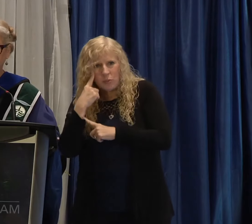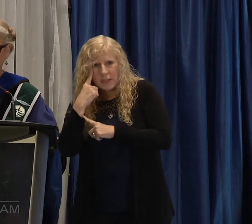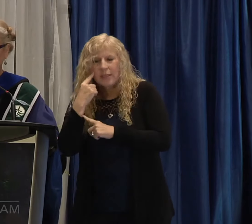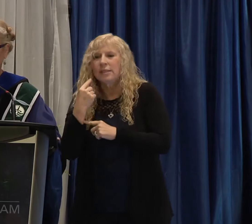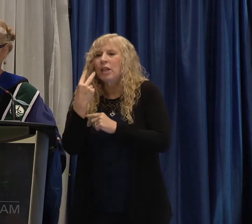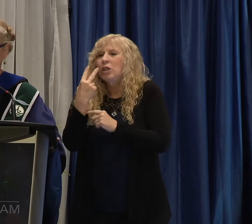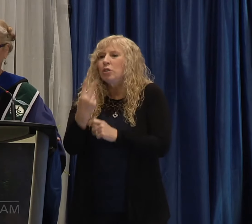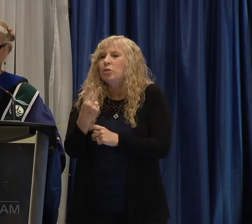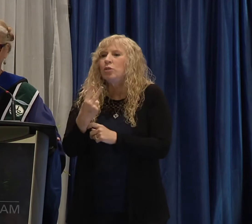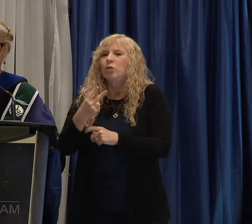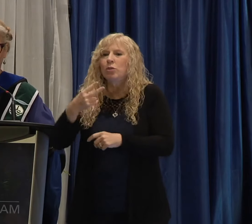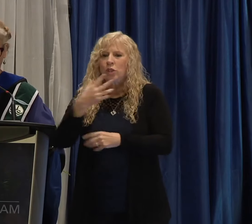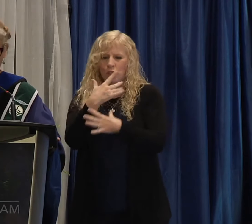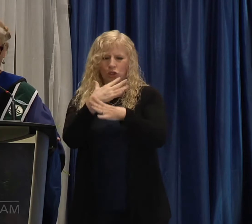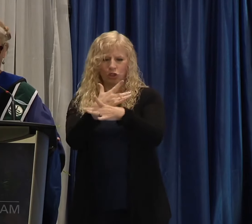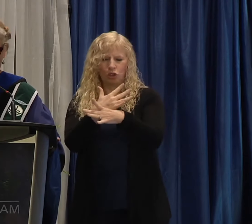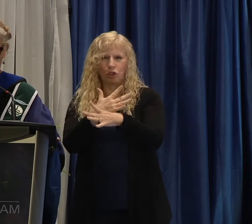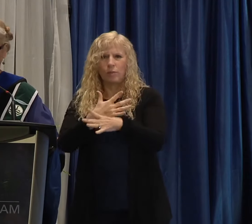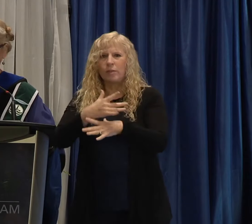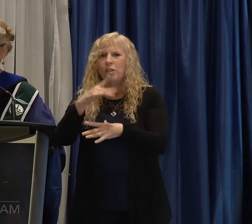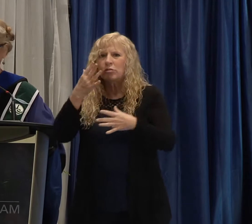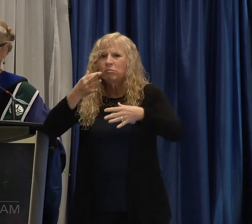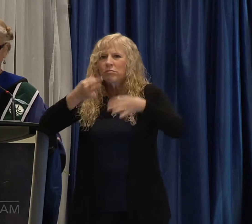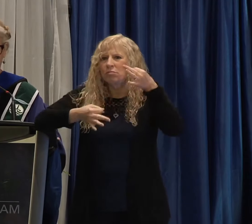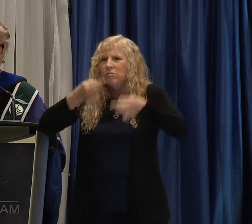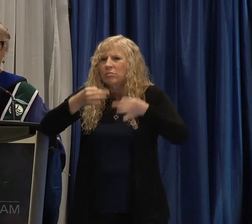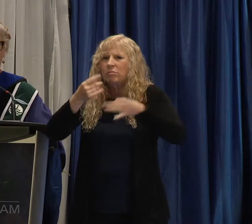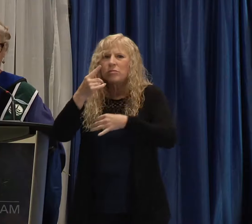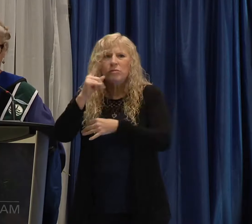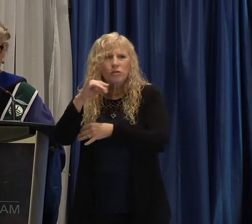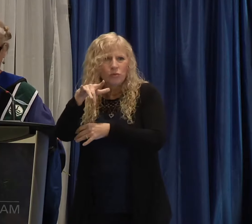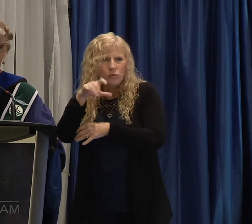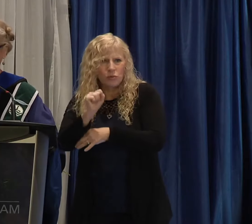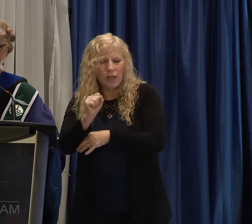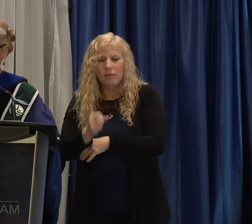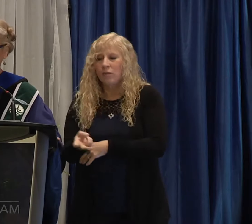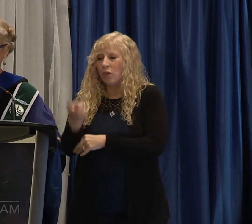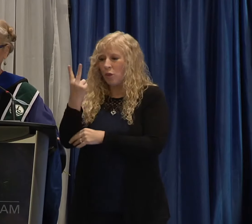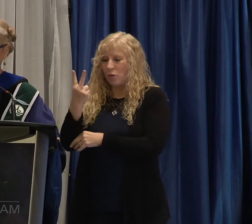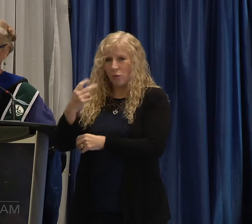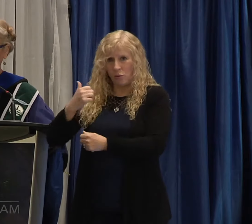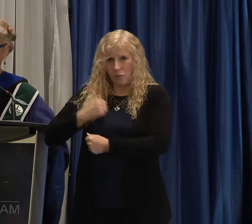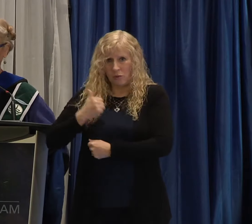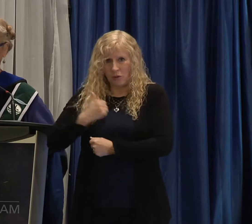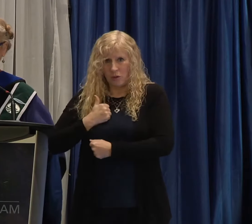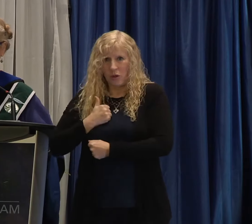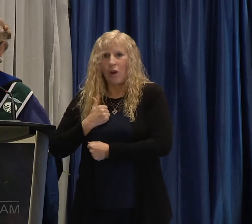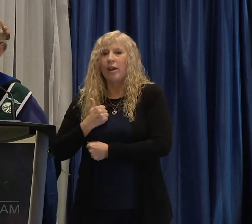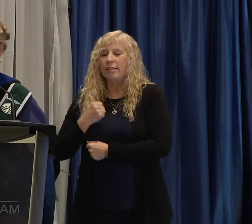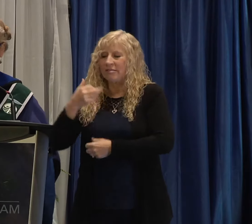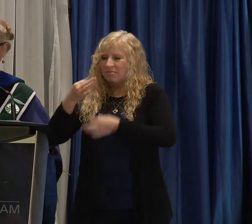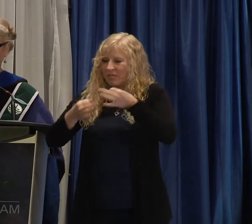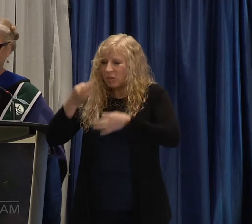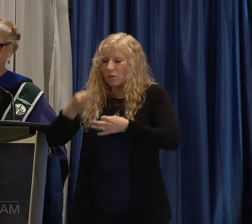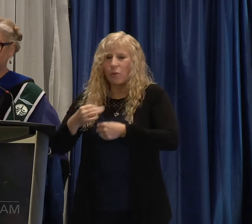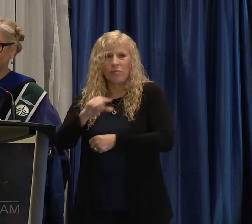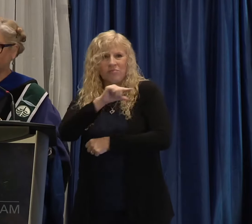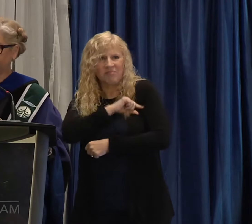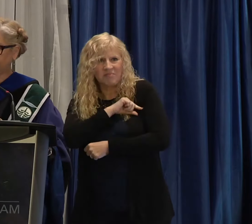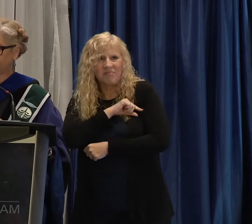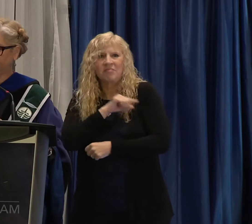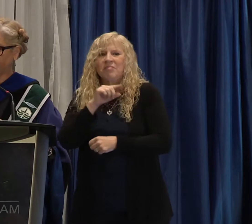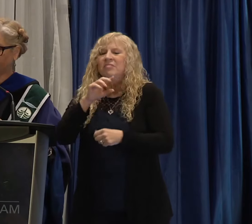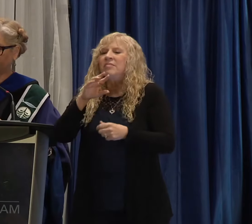watched German trials of former Auschwitz guards who were convicted and sentenced. His participation in these trials is captured